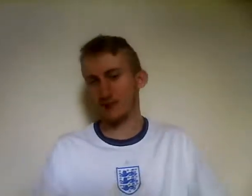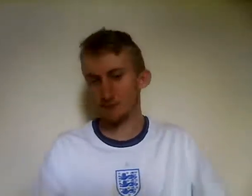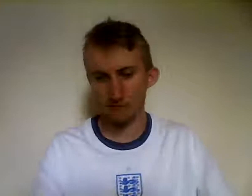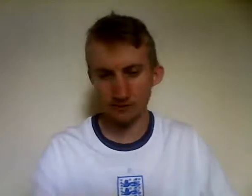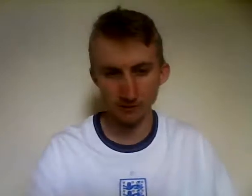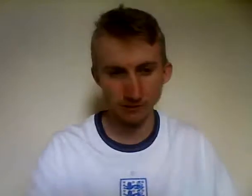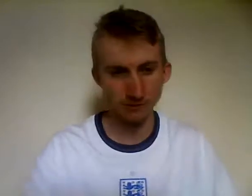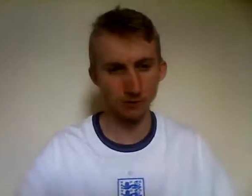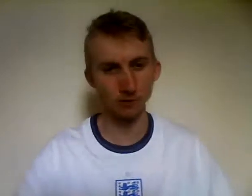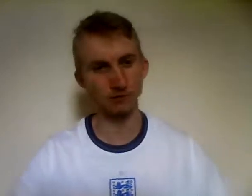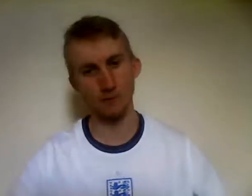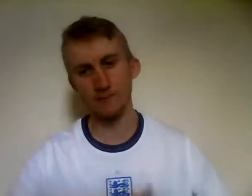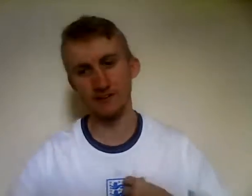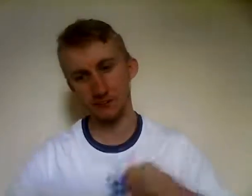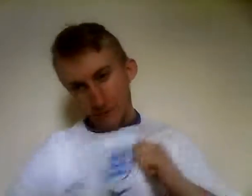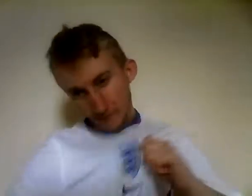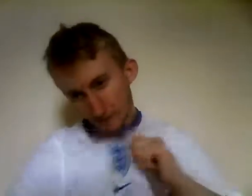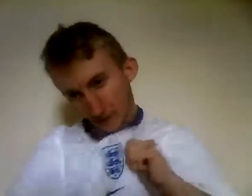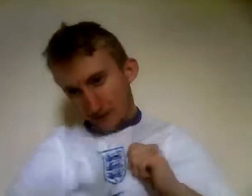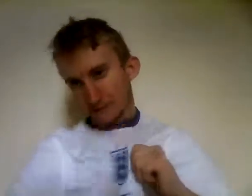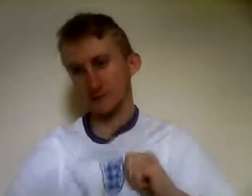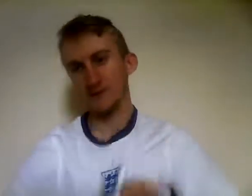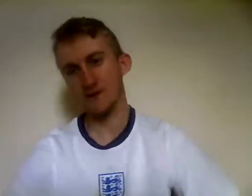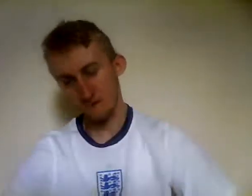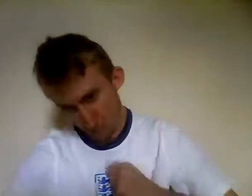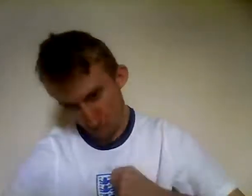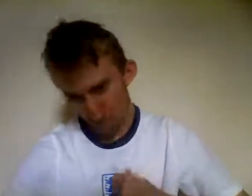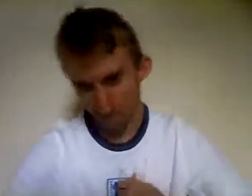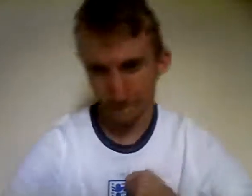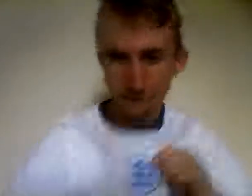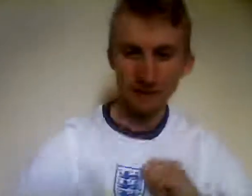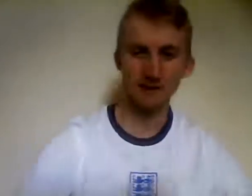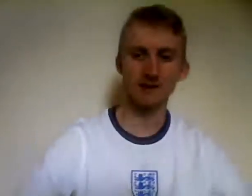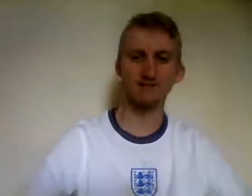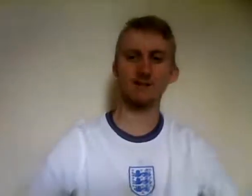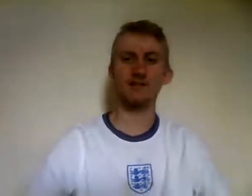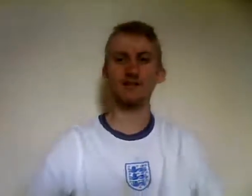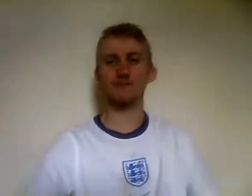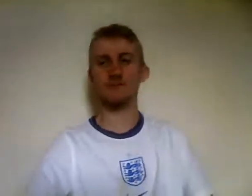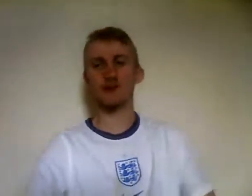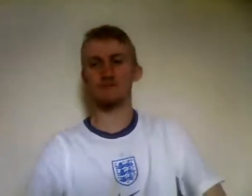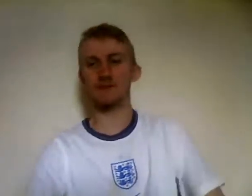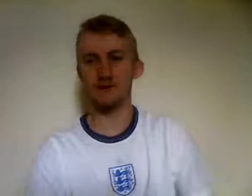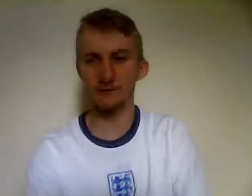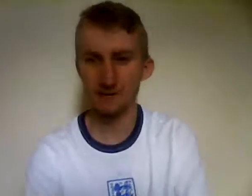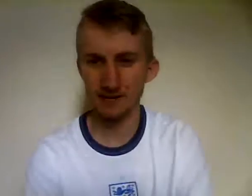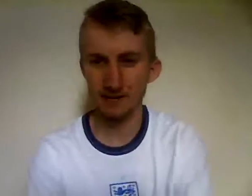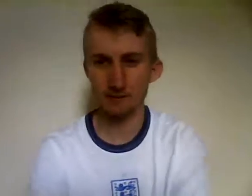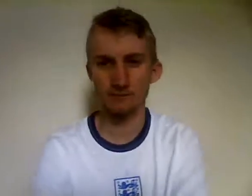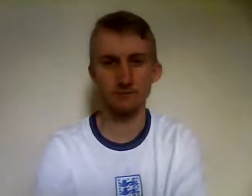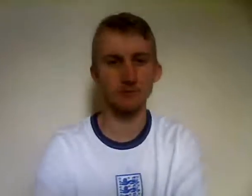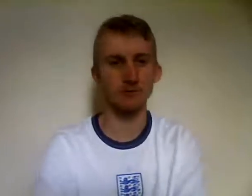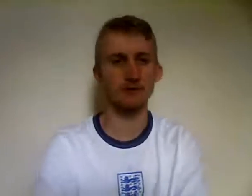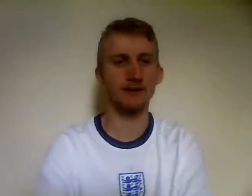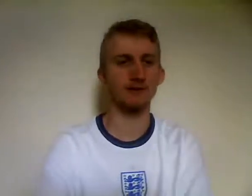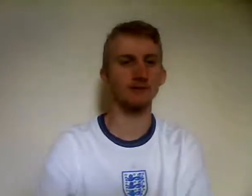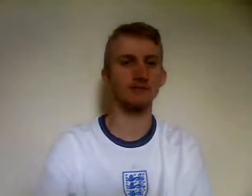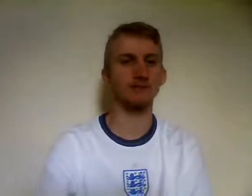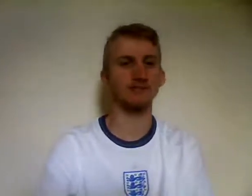the Euros before, so the women are doing them proud. Woo! But yeah, we're going back to club football now with the history of your